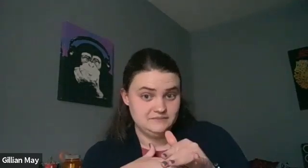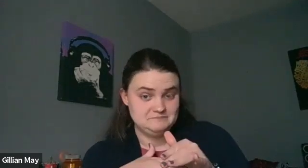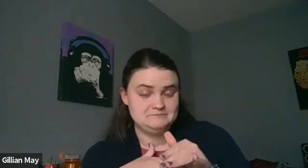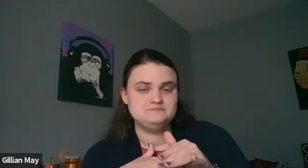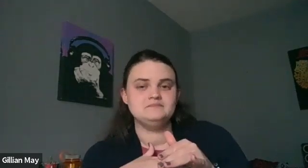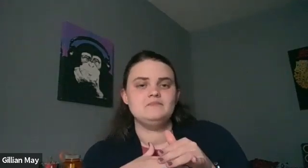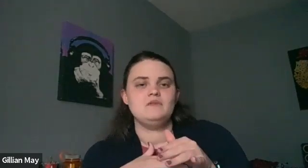walking.